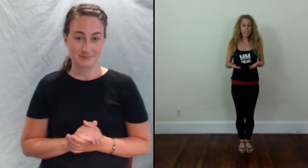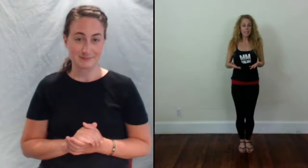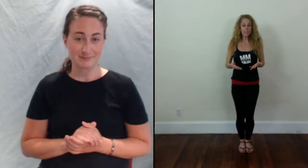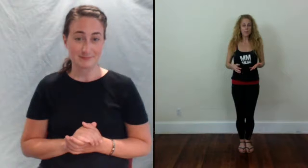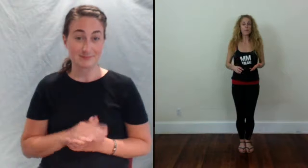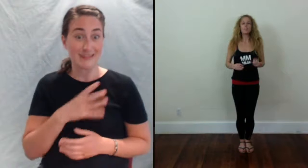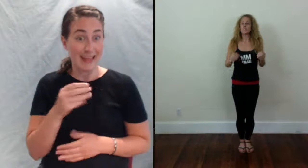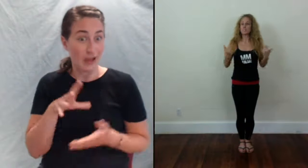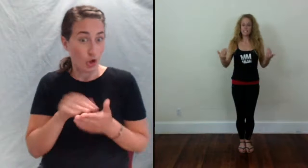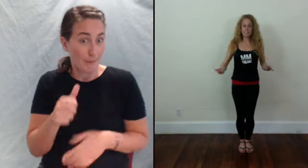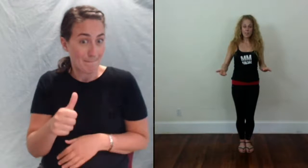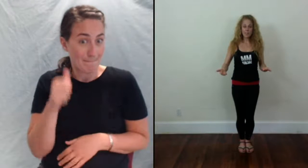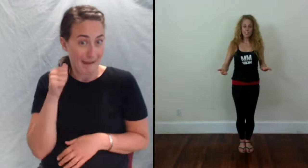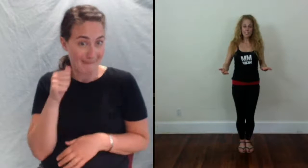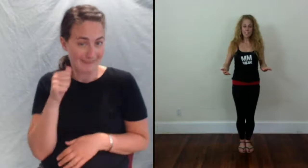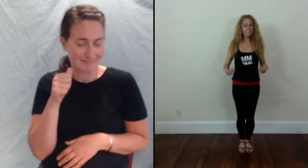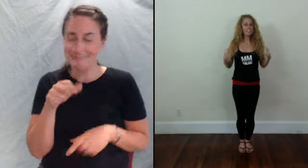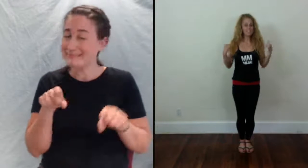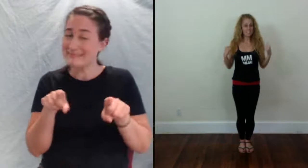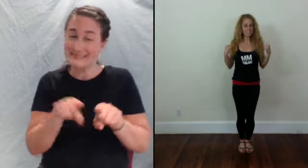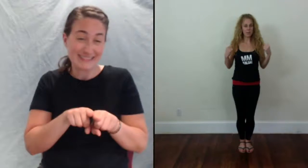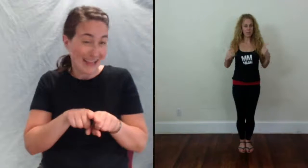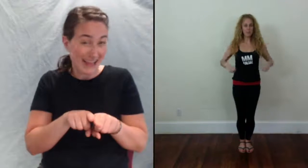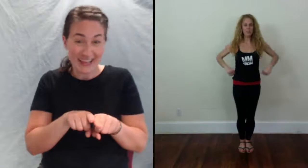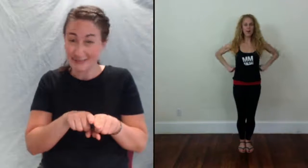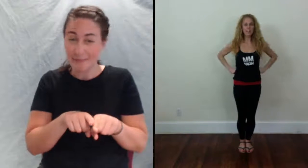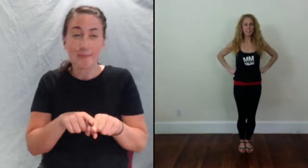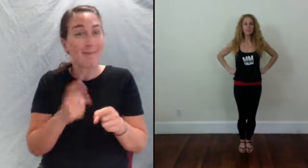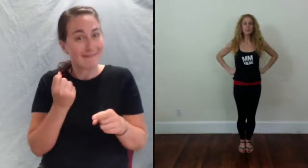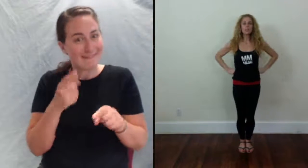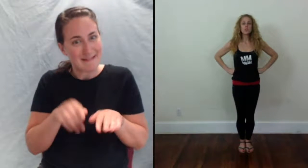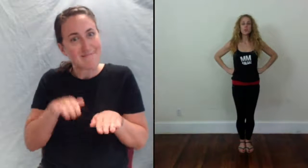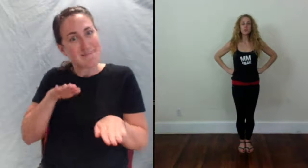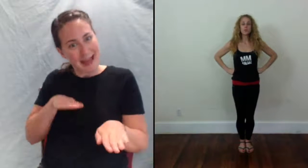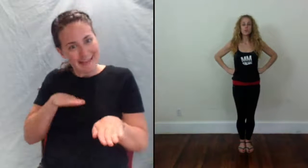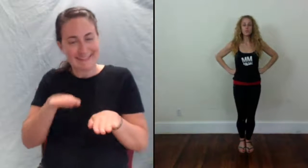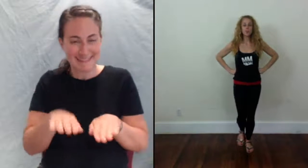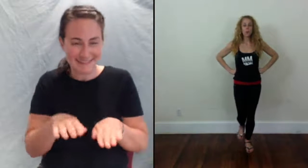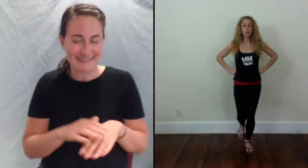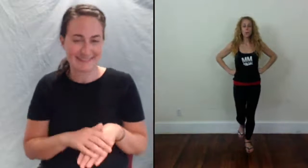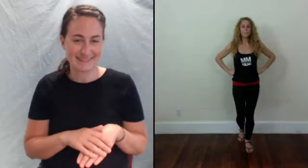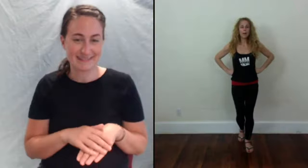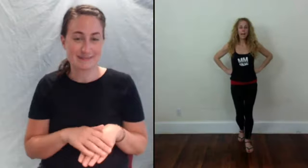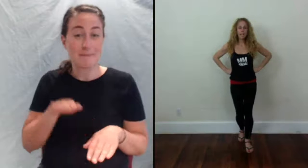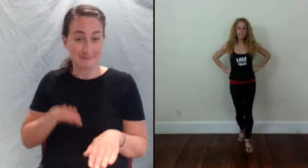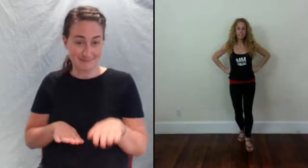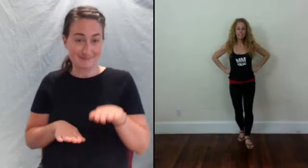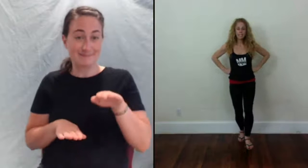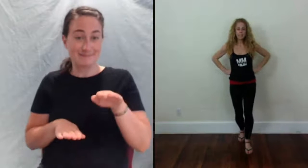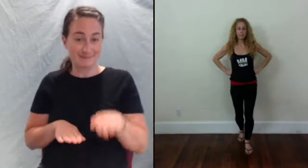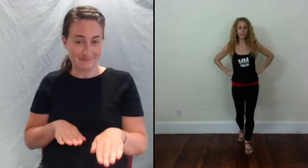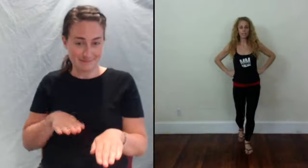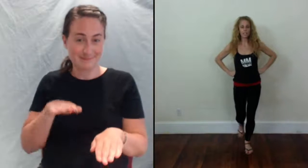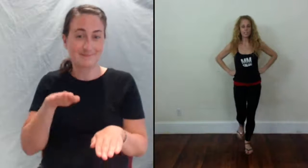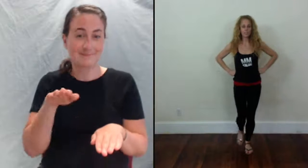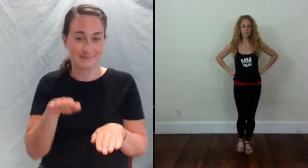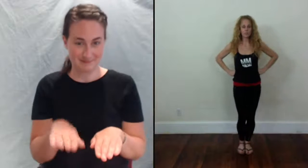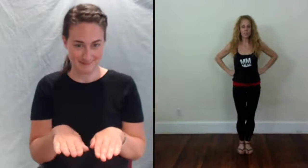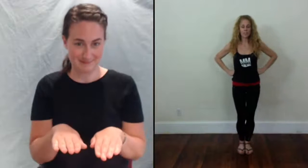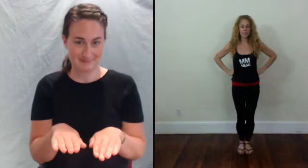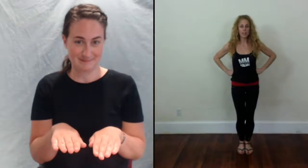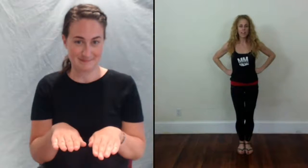did our back step. Same idea, just stepping to the back. So we're going to go back in